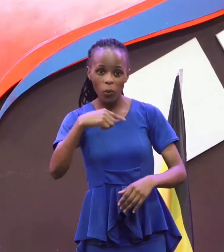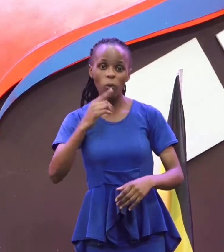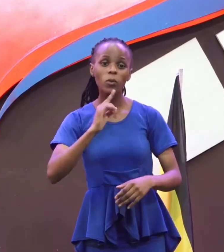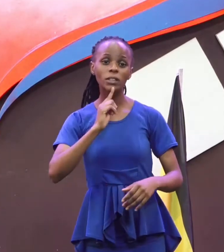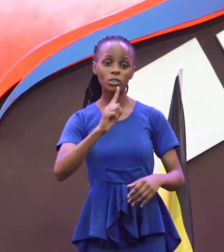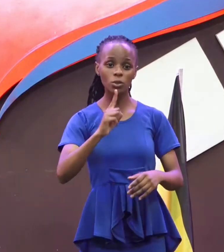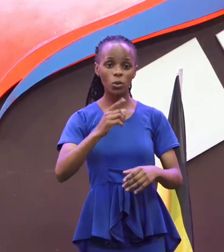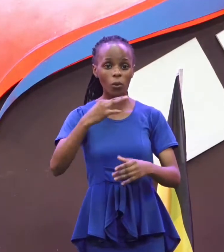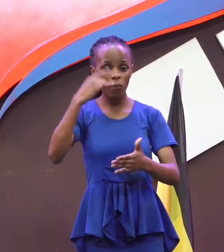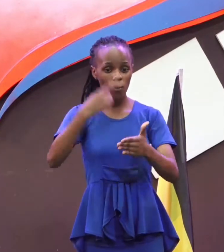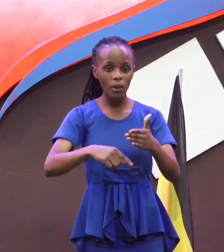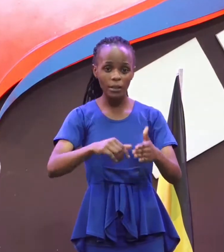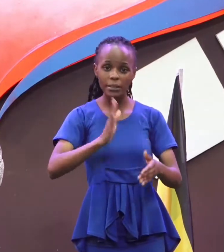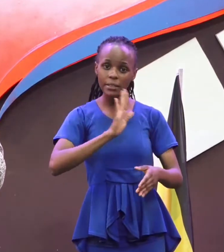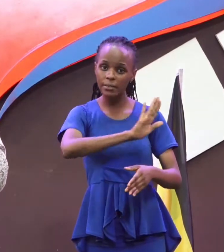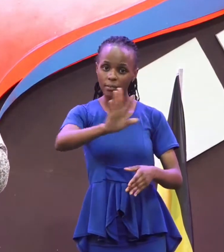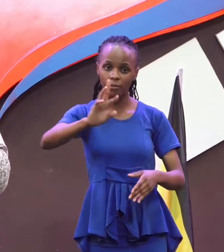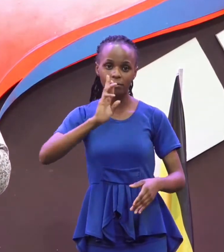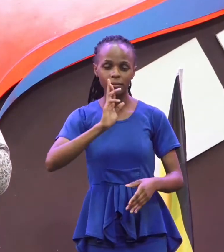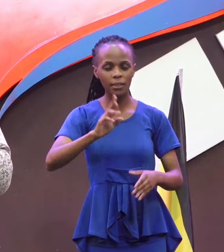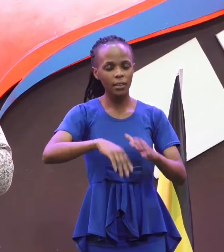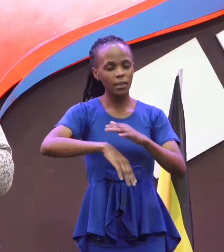Whoever is certain of who he is